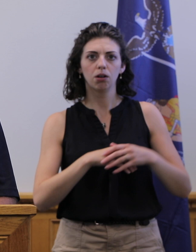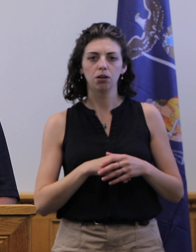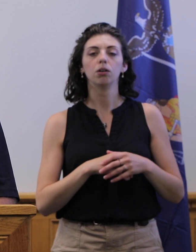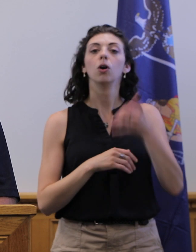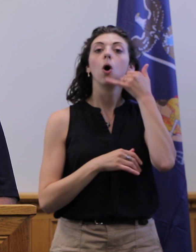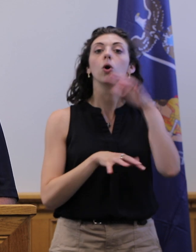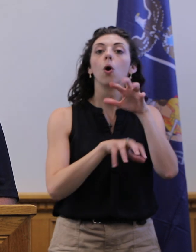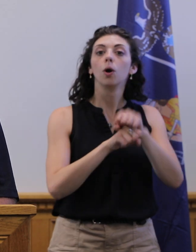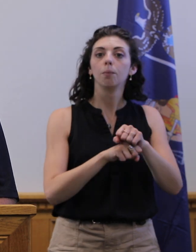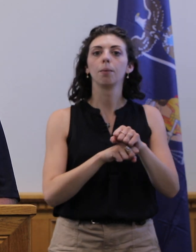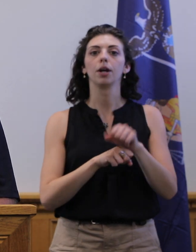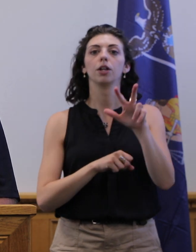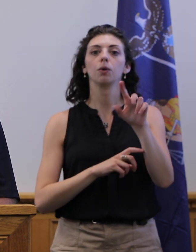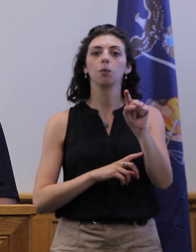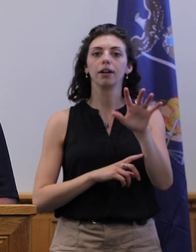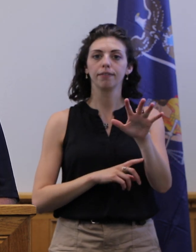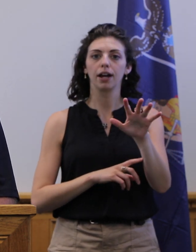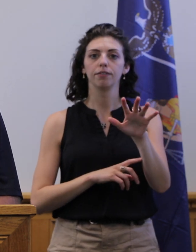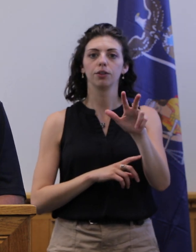the department weekdays at